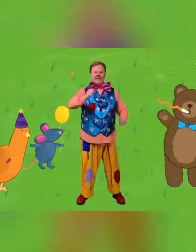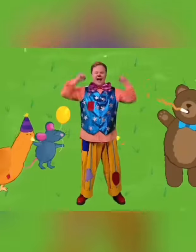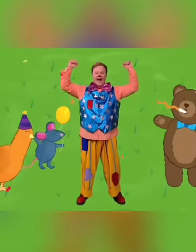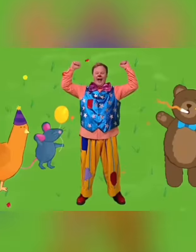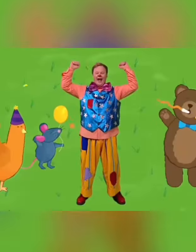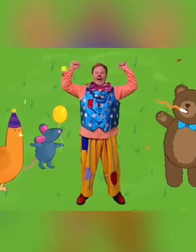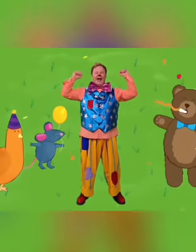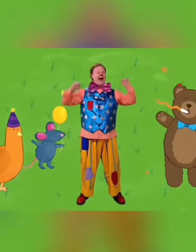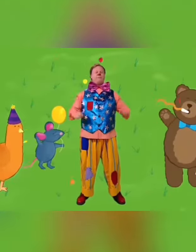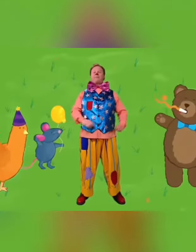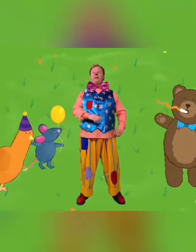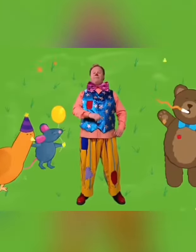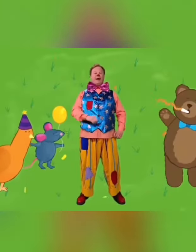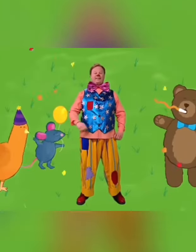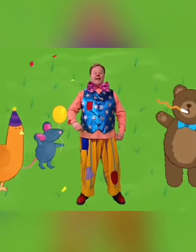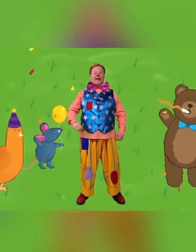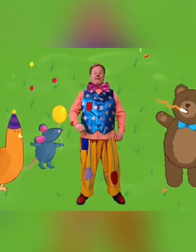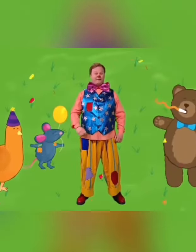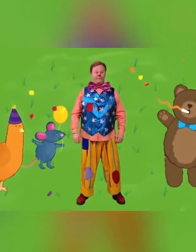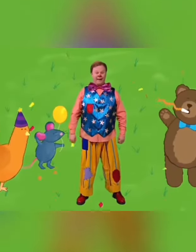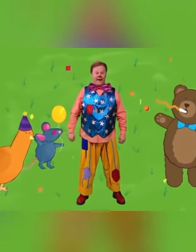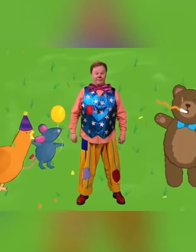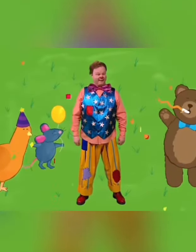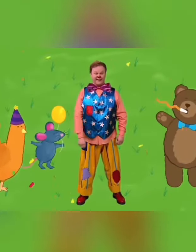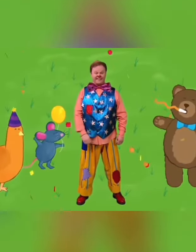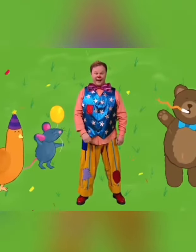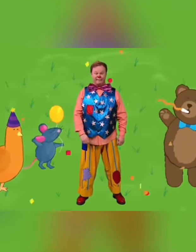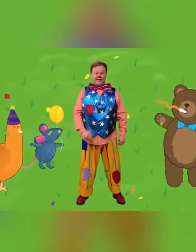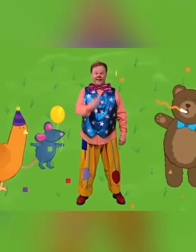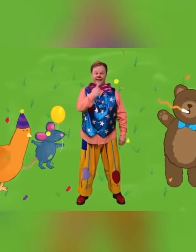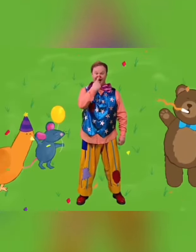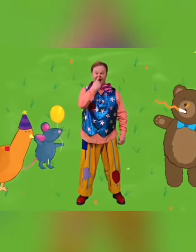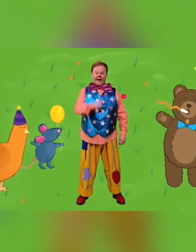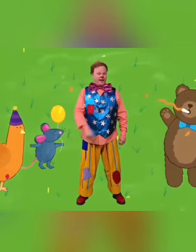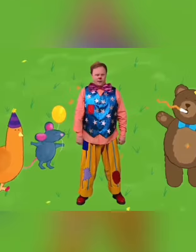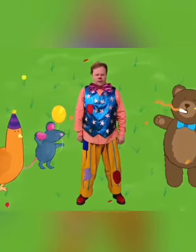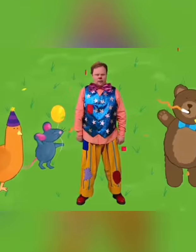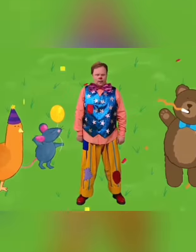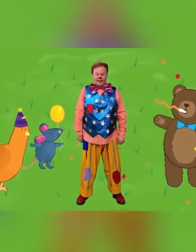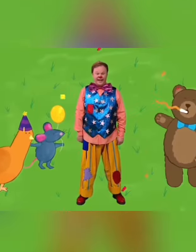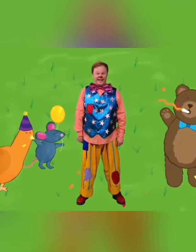Yay! Happy birthday from me, Mr. Tumble.